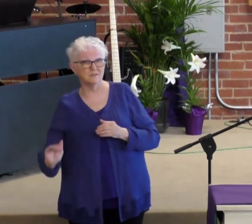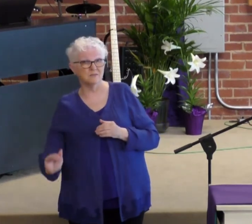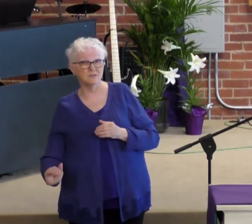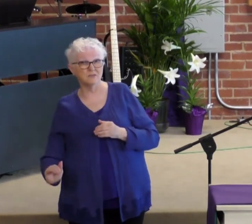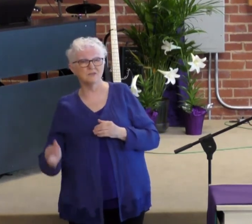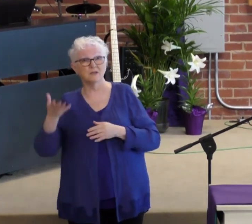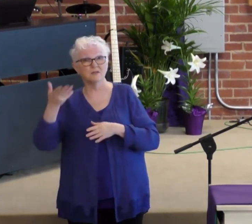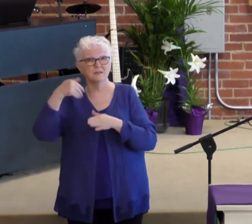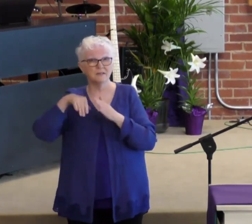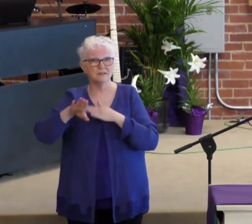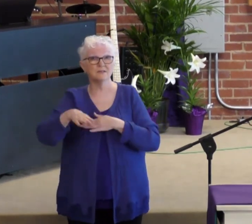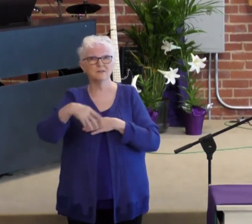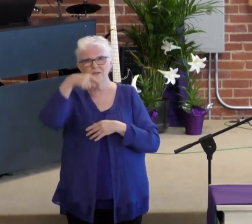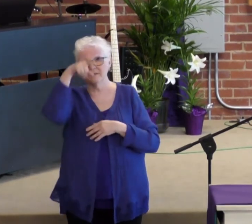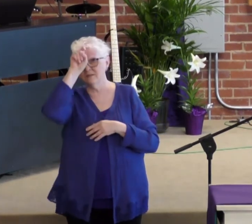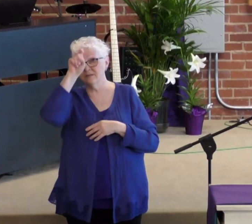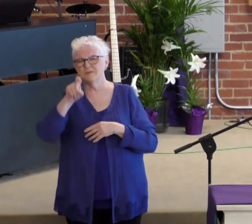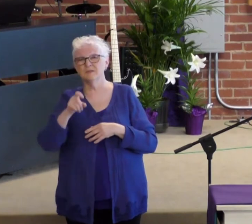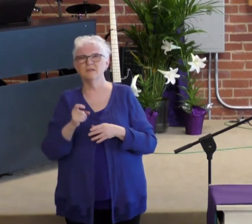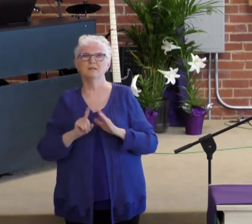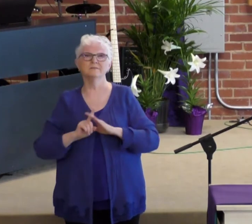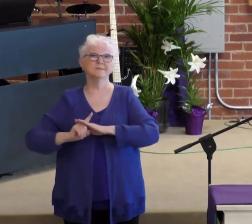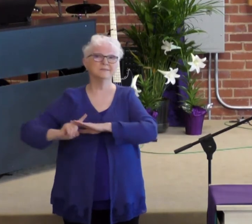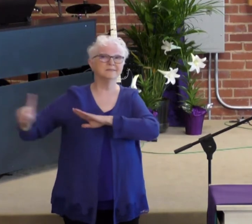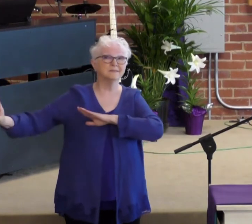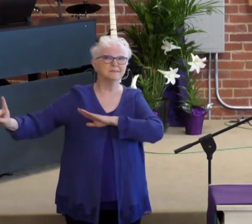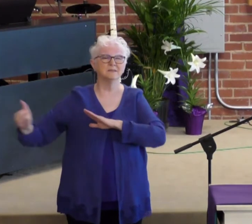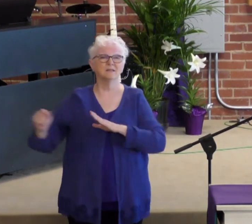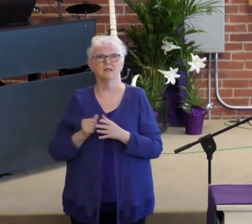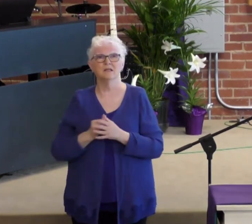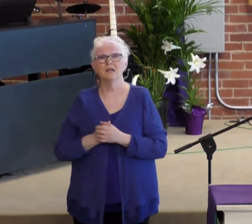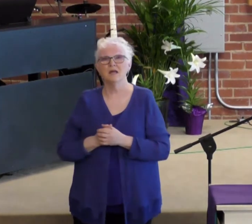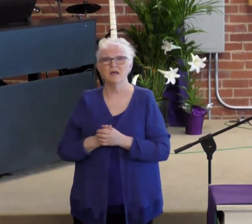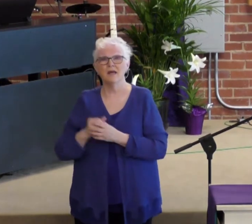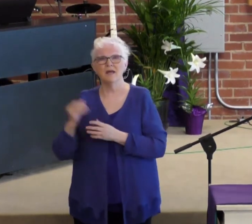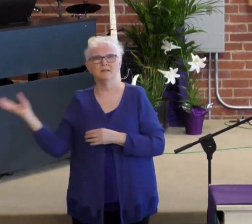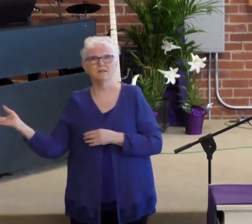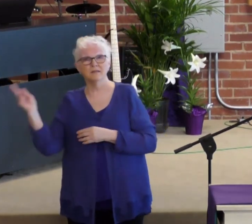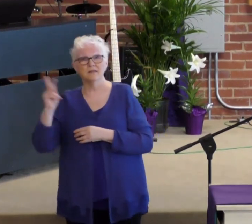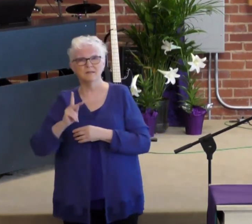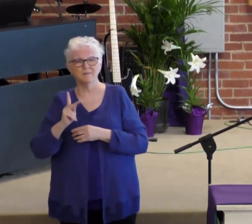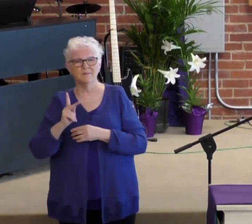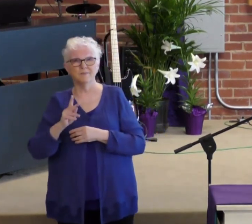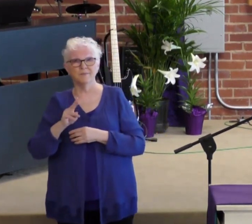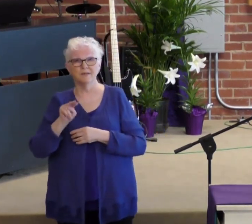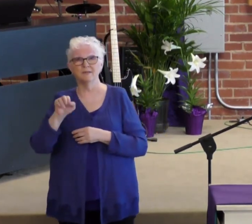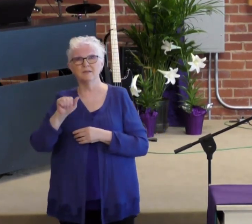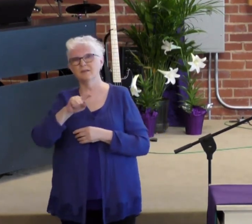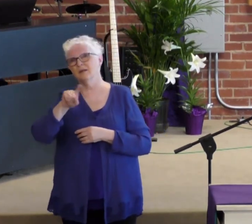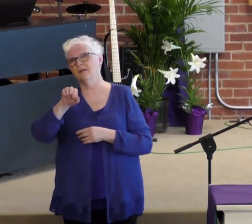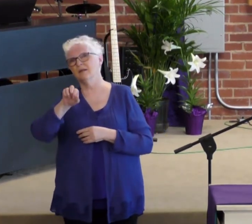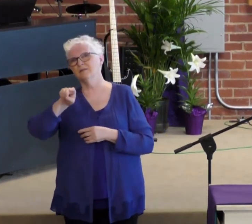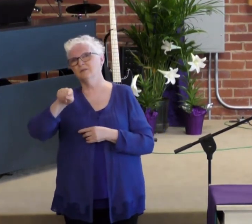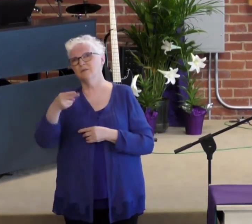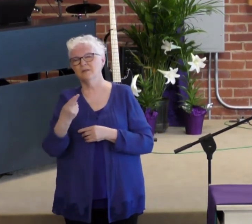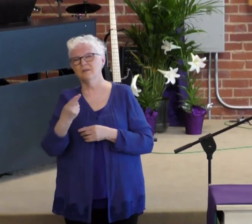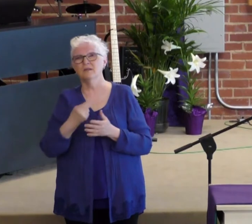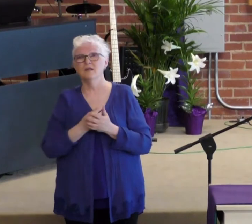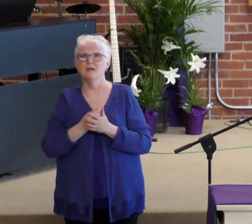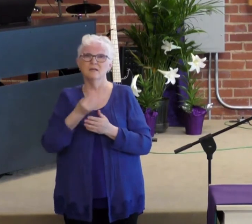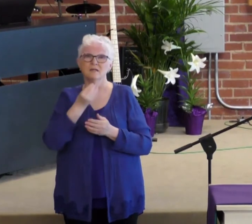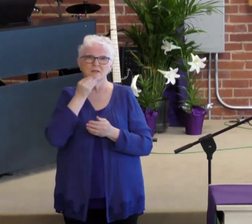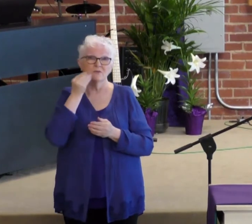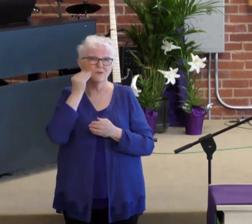into Egyptian exile for safety and then returned back to Nazareth to his hometown where he grew